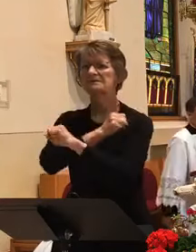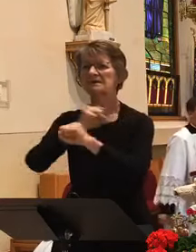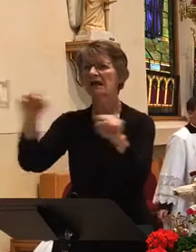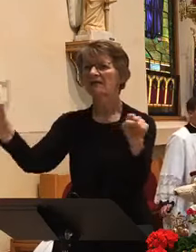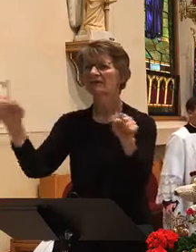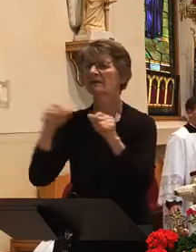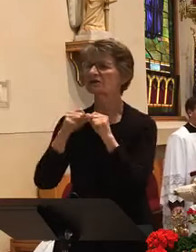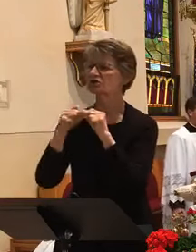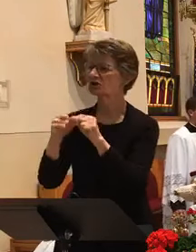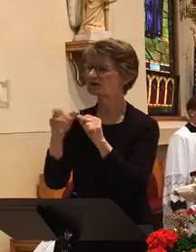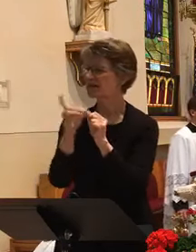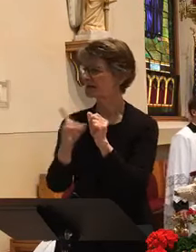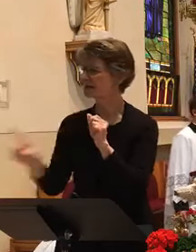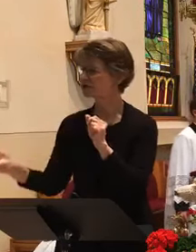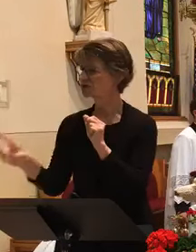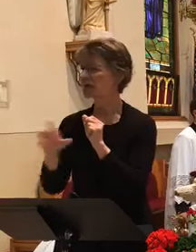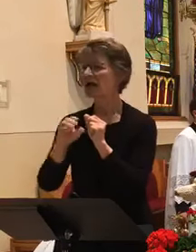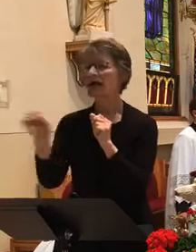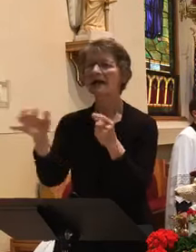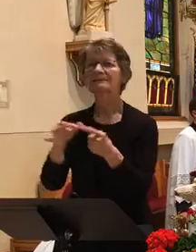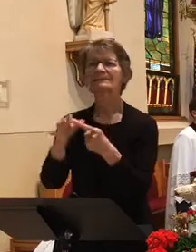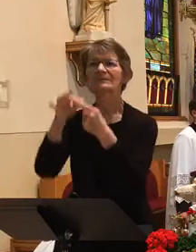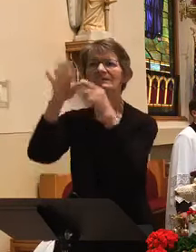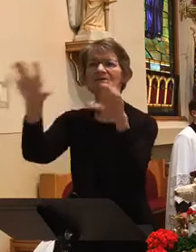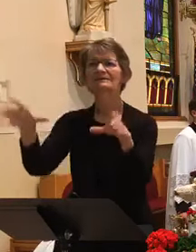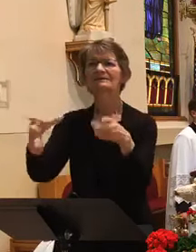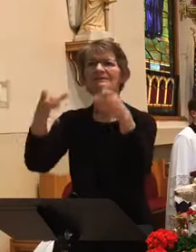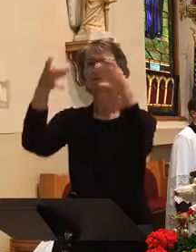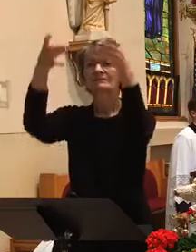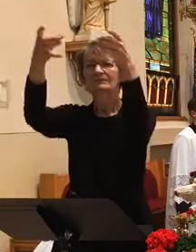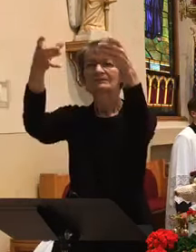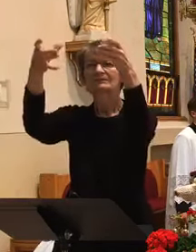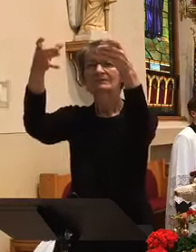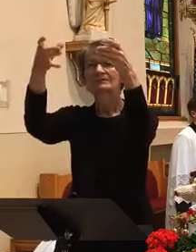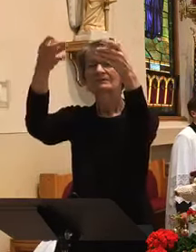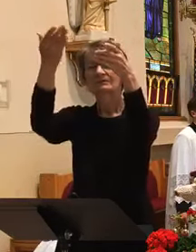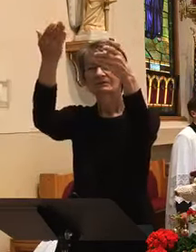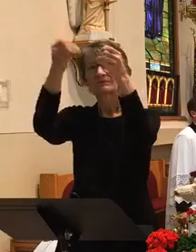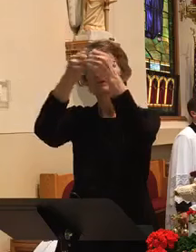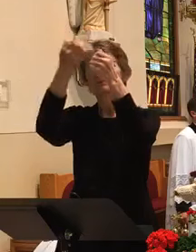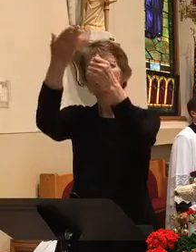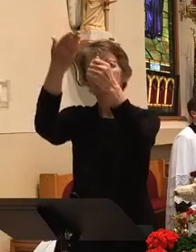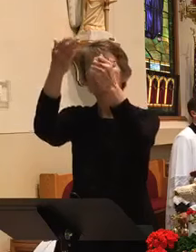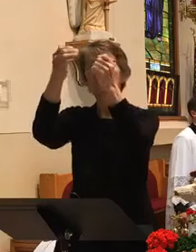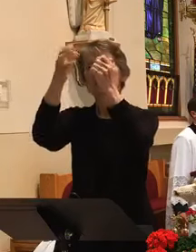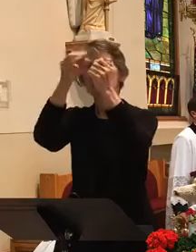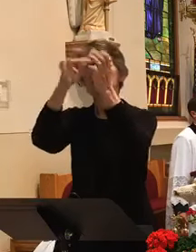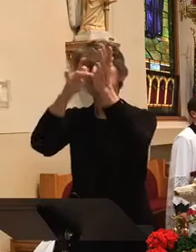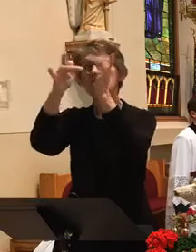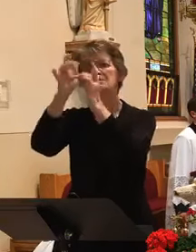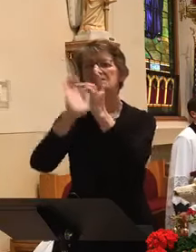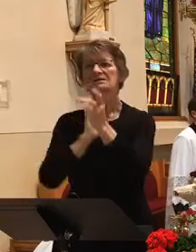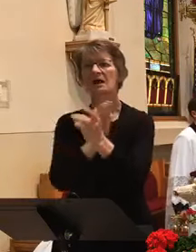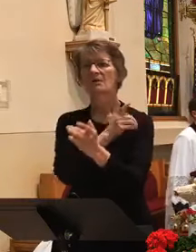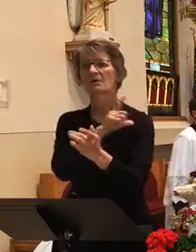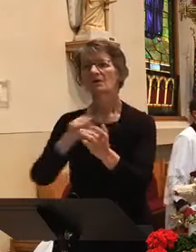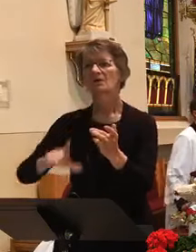damnation and counted among the flock you have chosen. Through Christ our Lord. Amen.